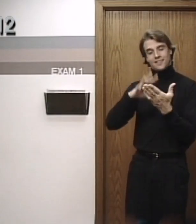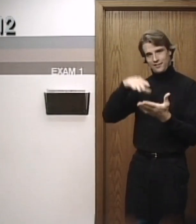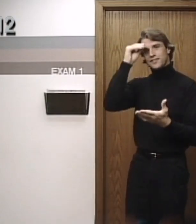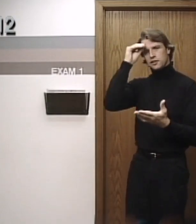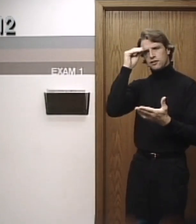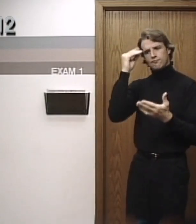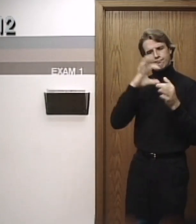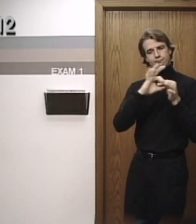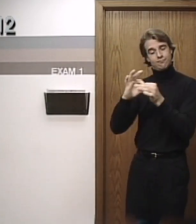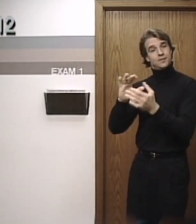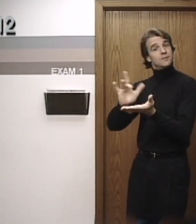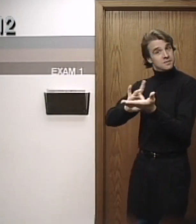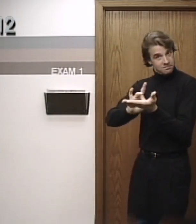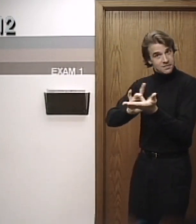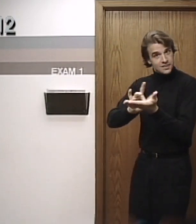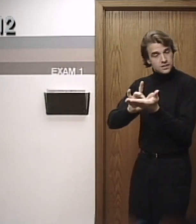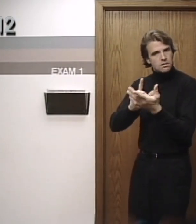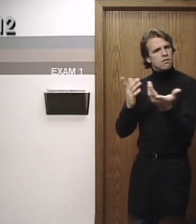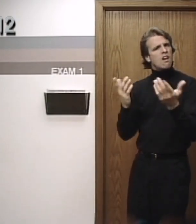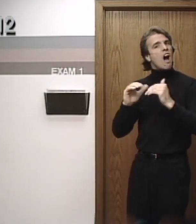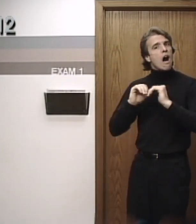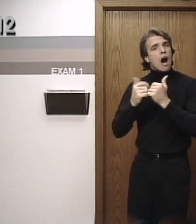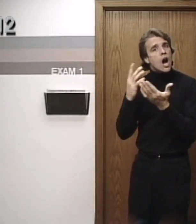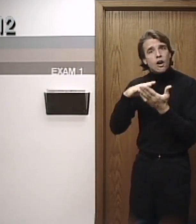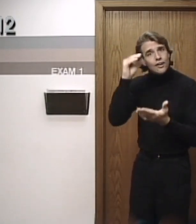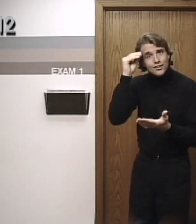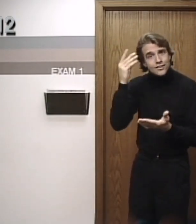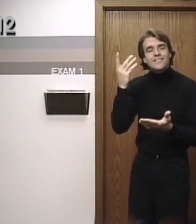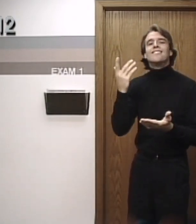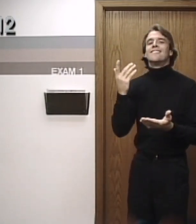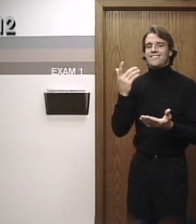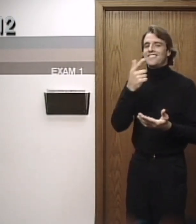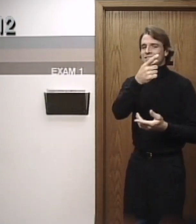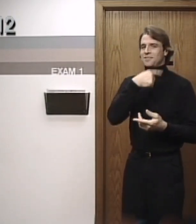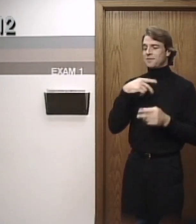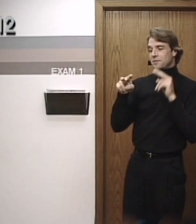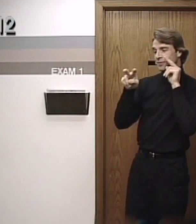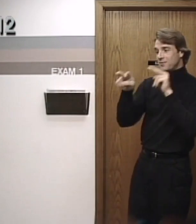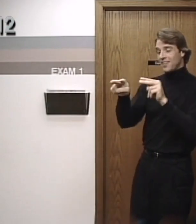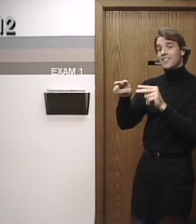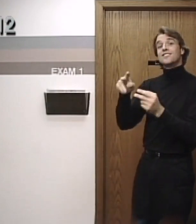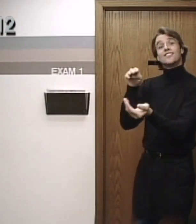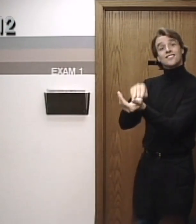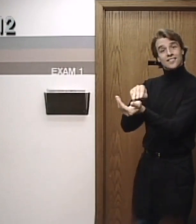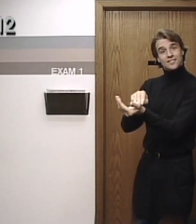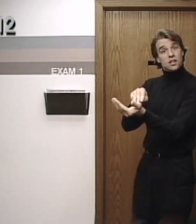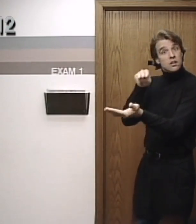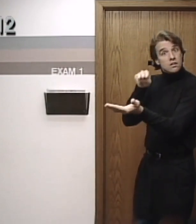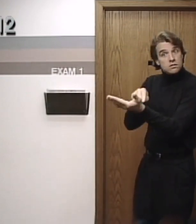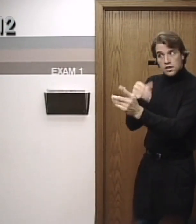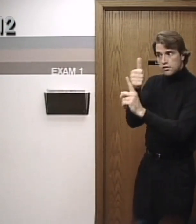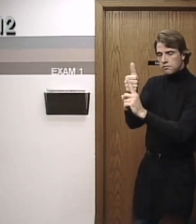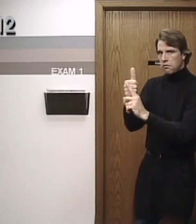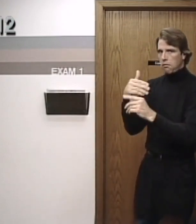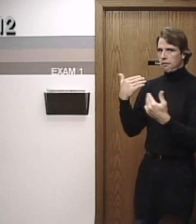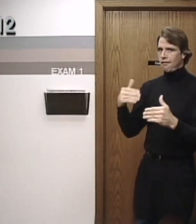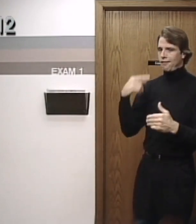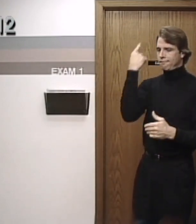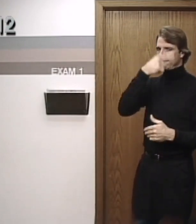some more new signs relating to the medical experience. And we will learn these signs by observing a